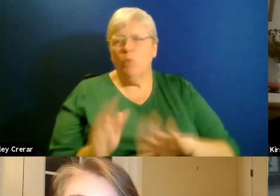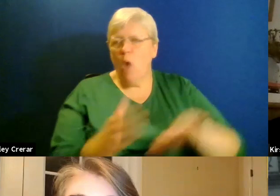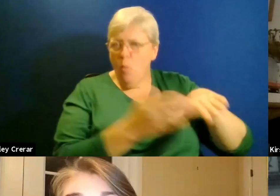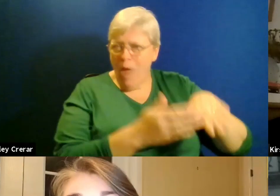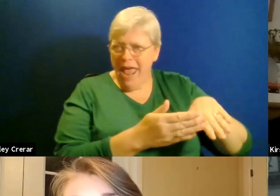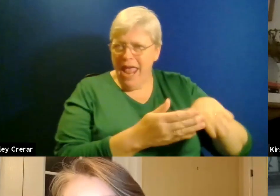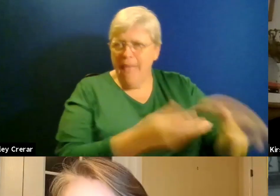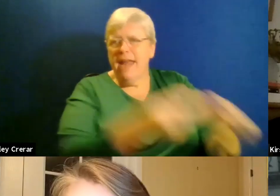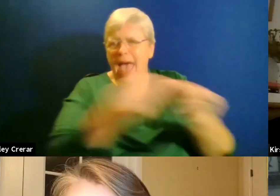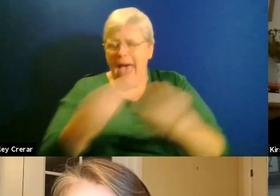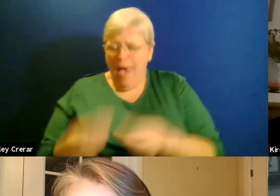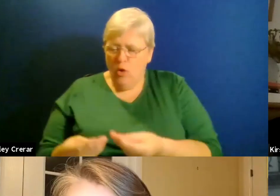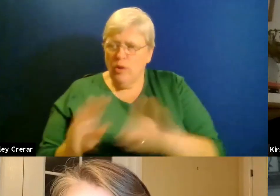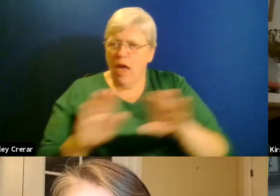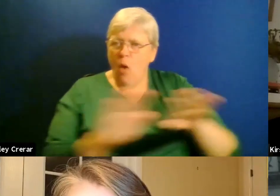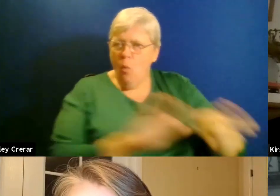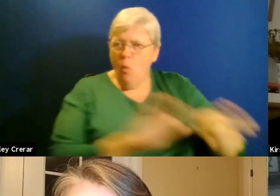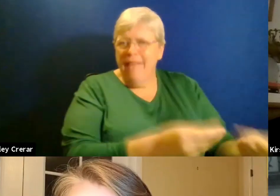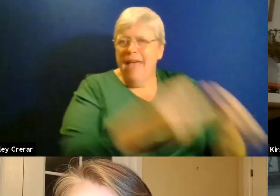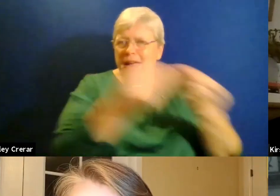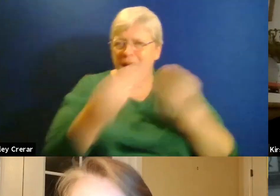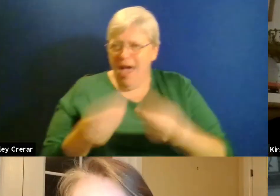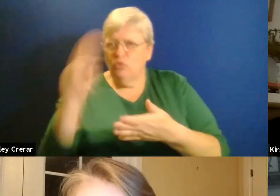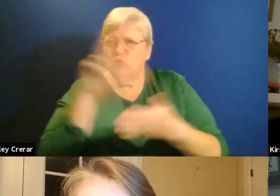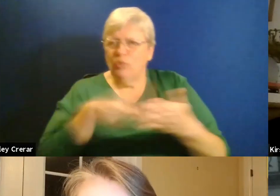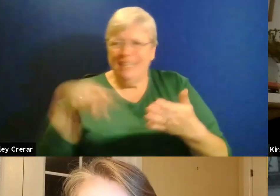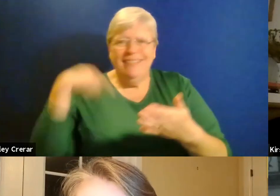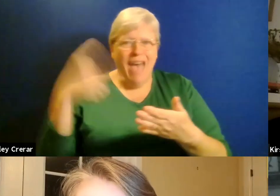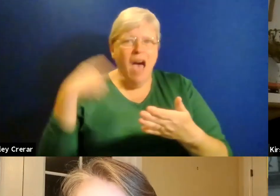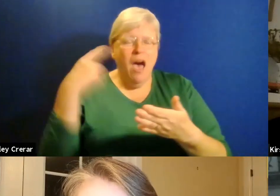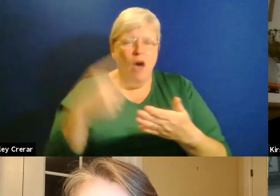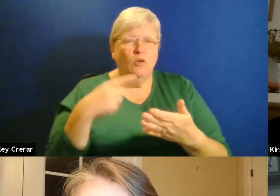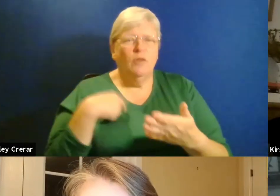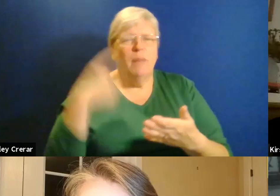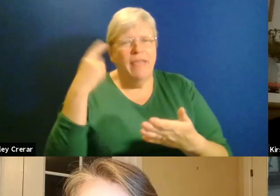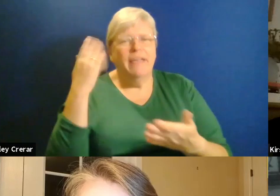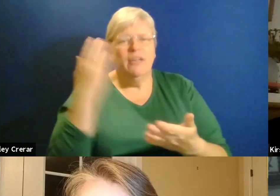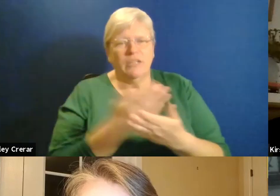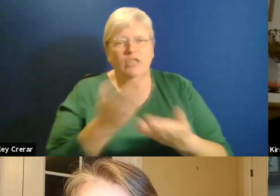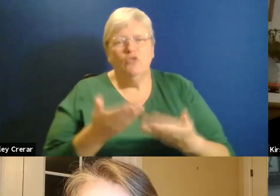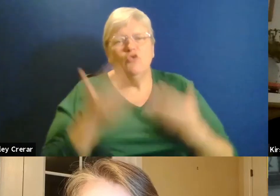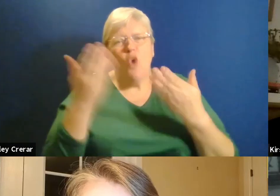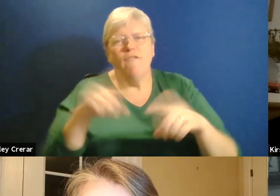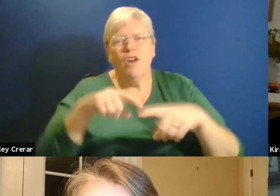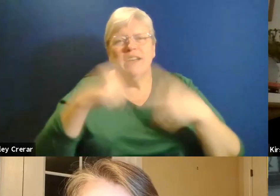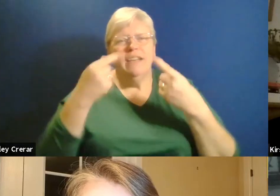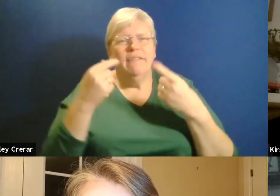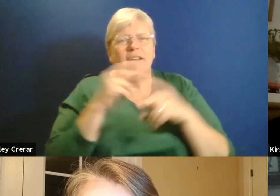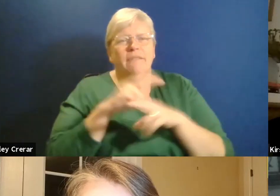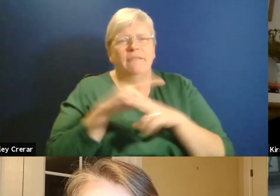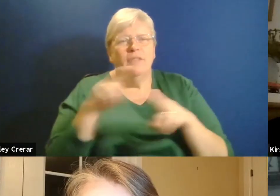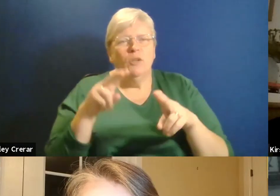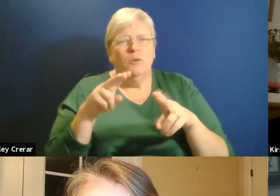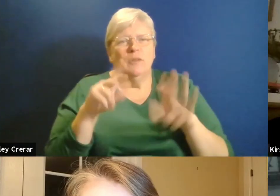it back out again. People are saying this, people are saying read it out loud to yourself. But I think to sort of offer a different, because, okay, yeah,